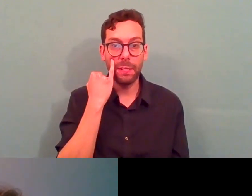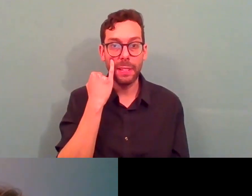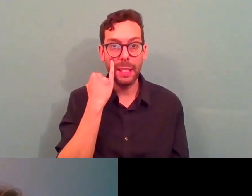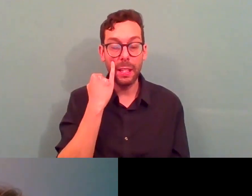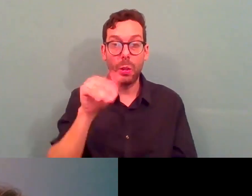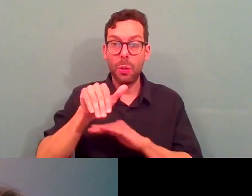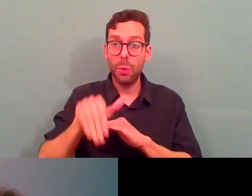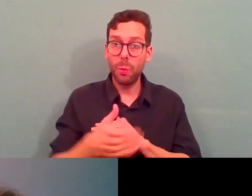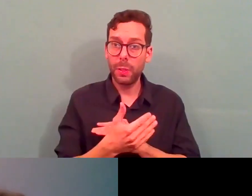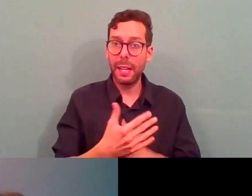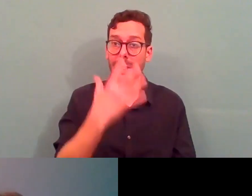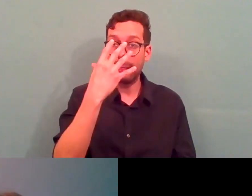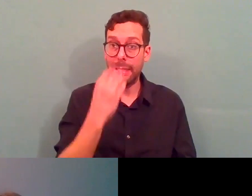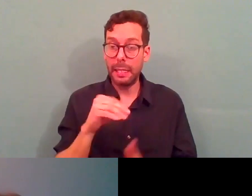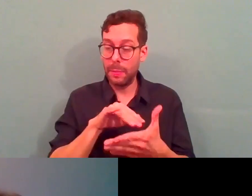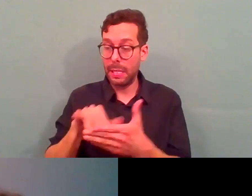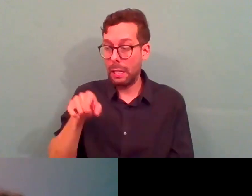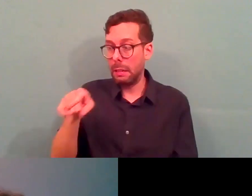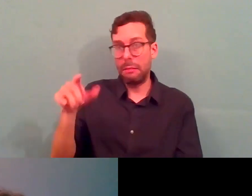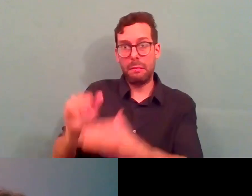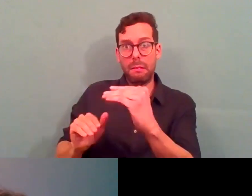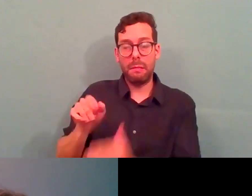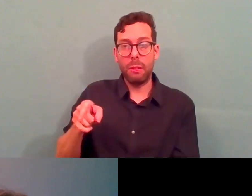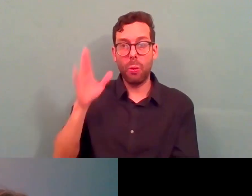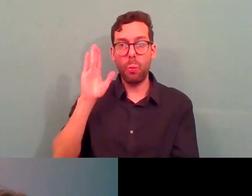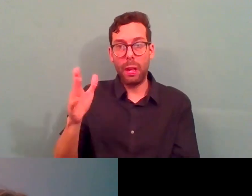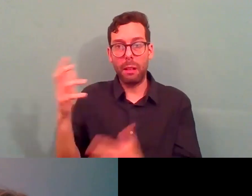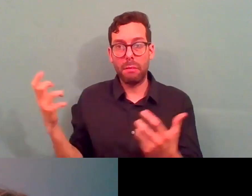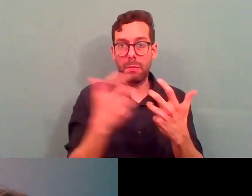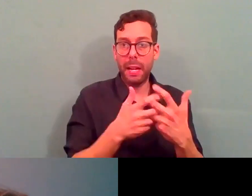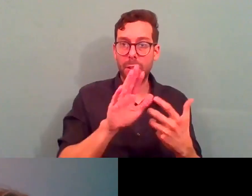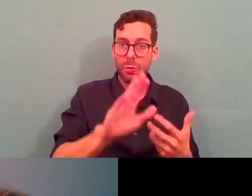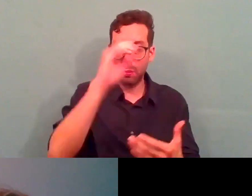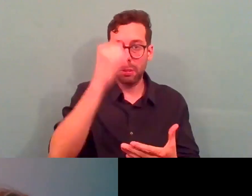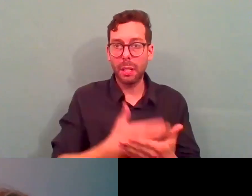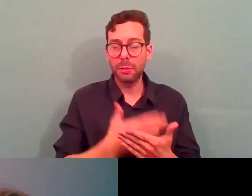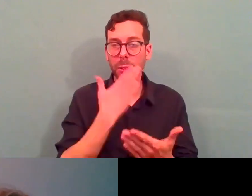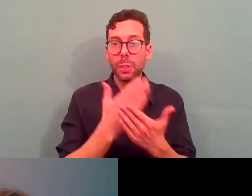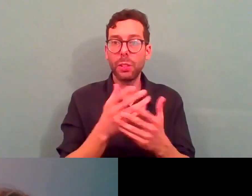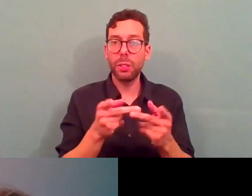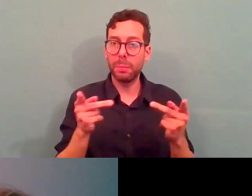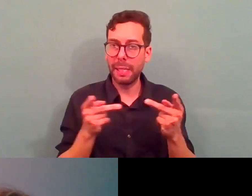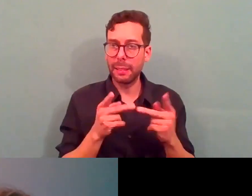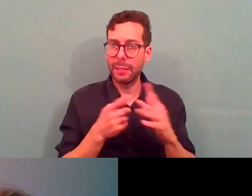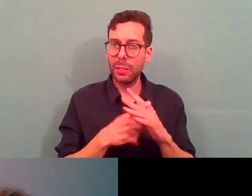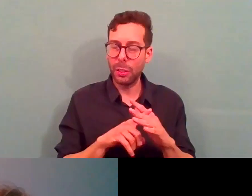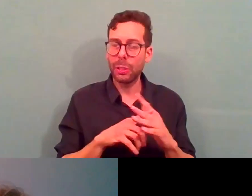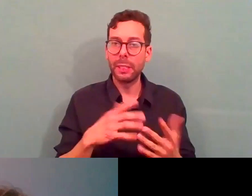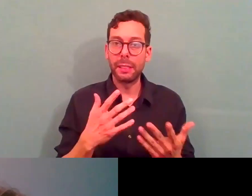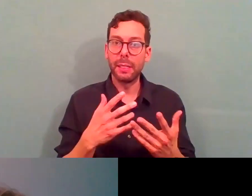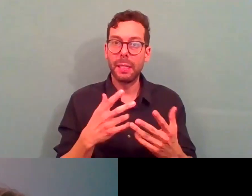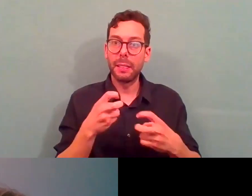overnight sleep study will work or not for your son. So I think that would be a good place to start. Tough situation,